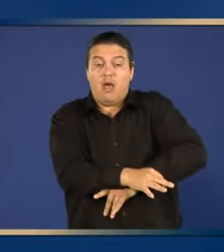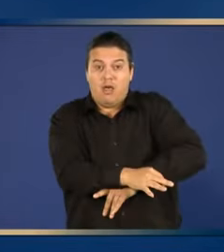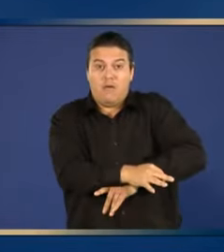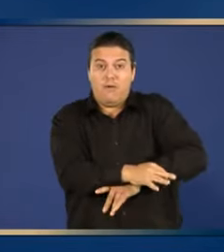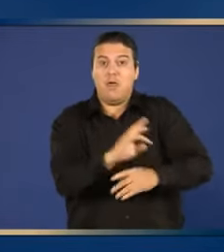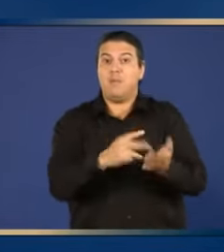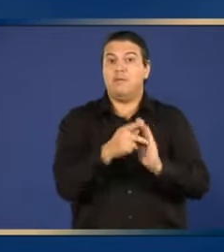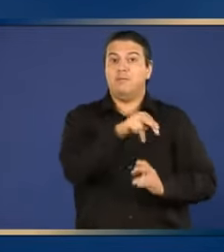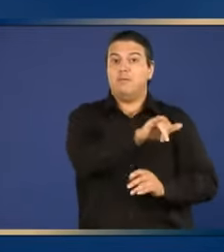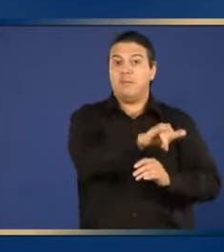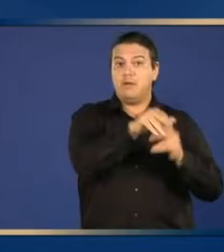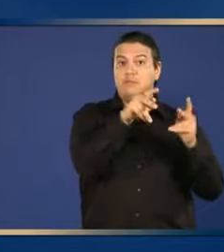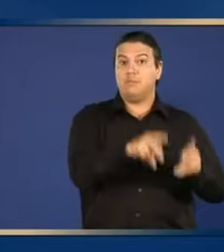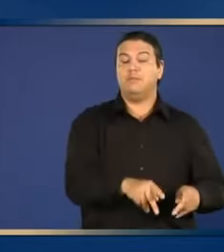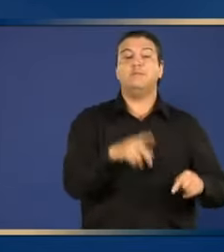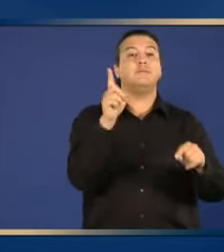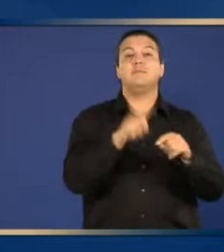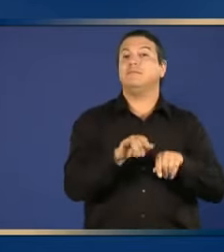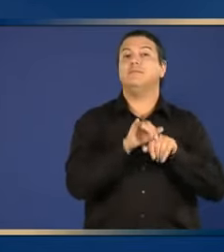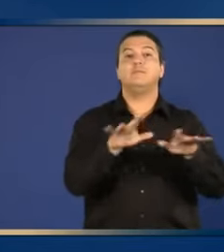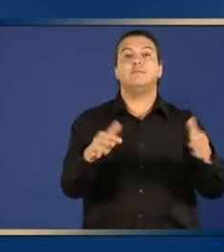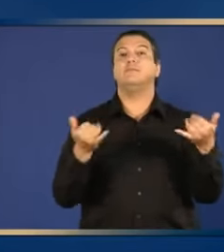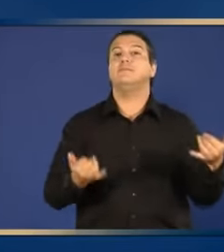center now.